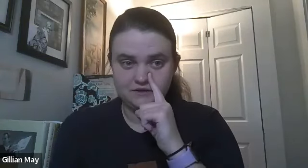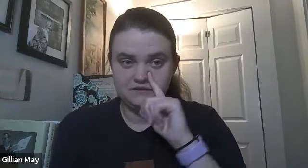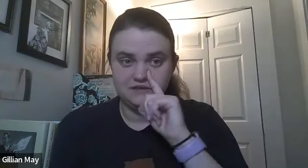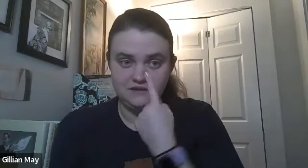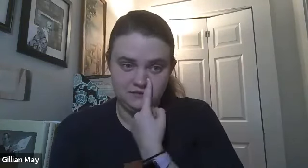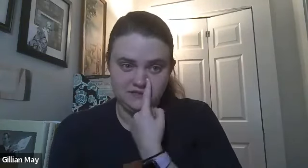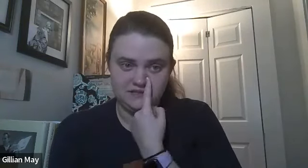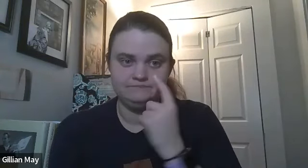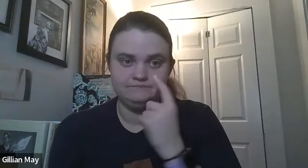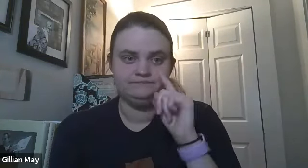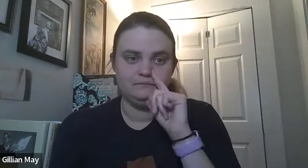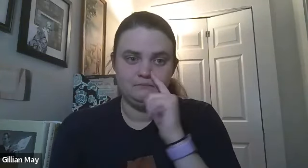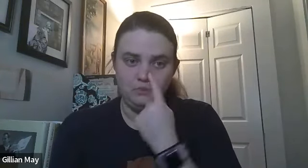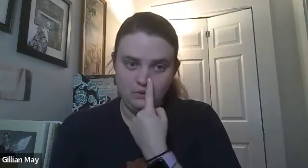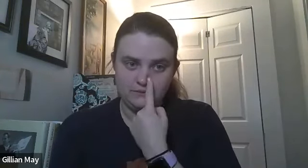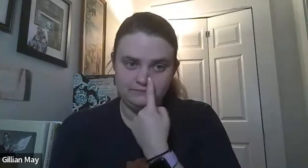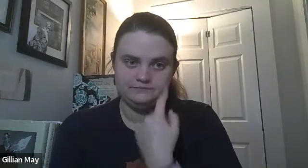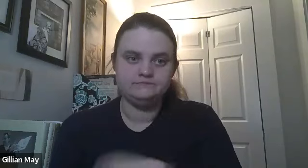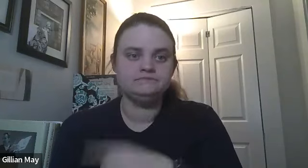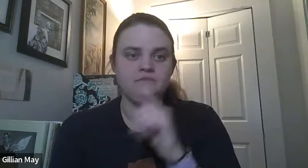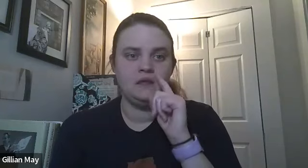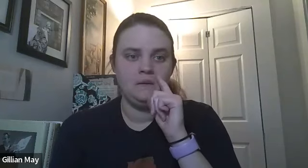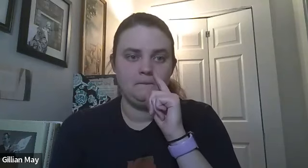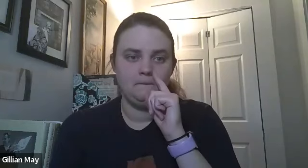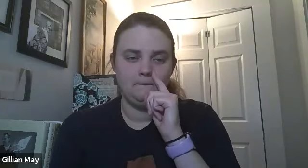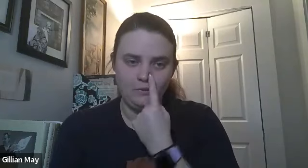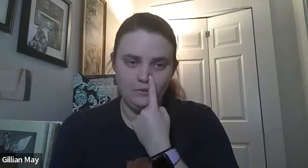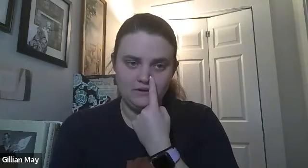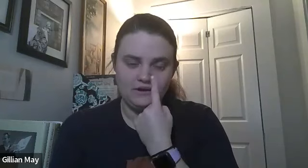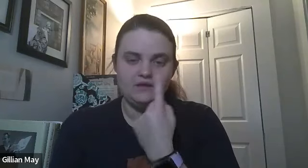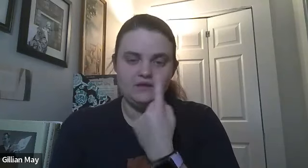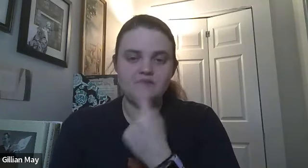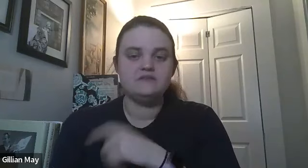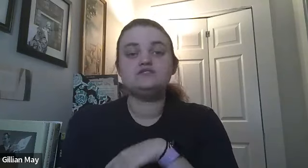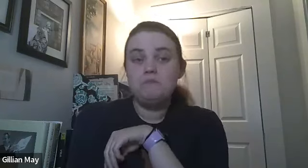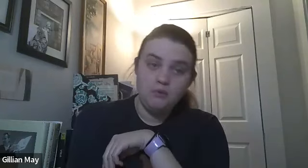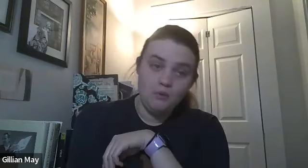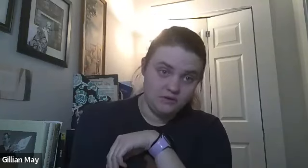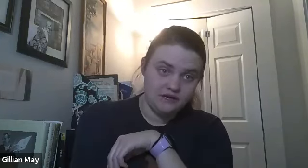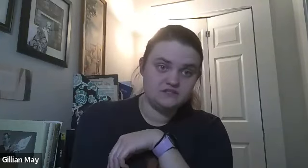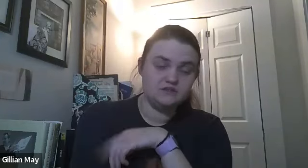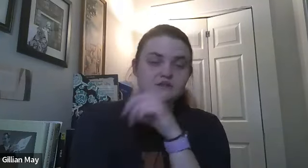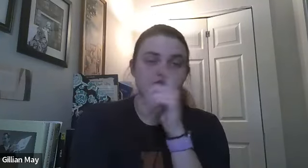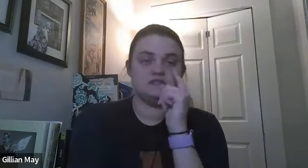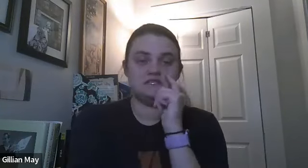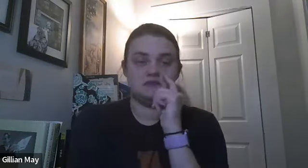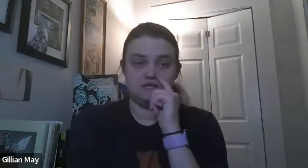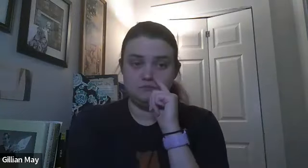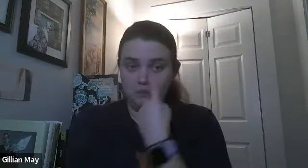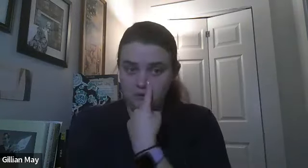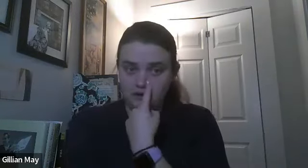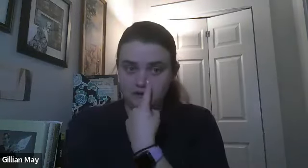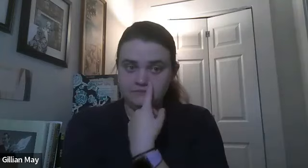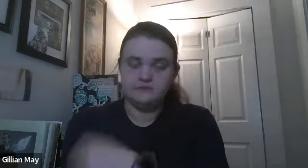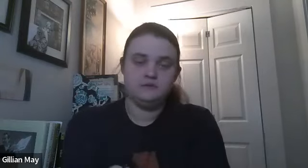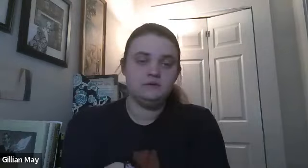nose and then you twist it. Bored. Bored. This is also boring. So like if you're saying something is boring,